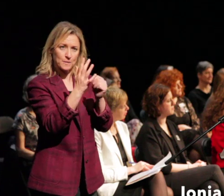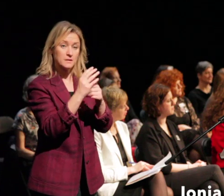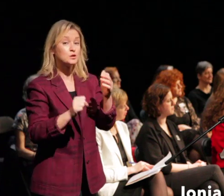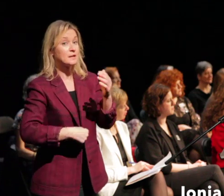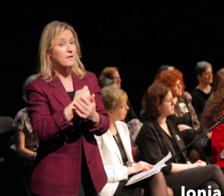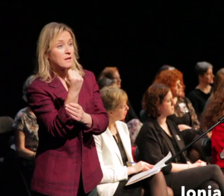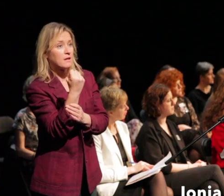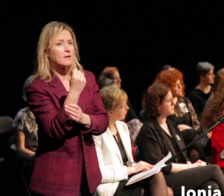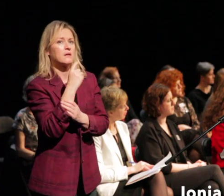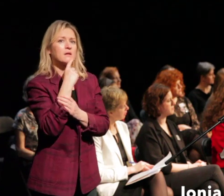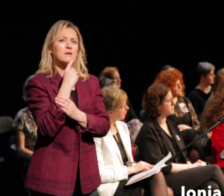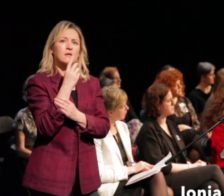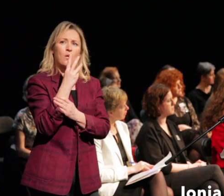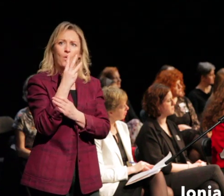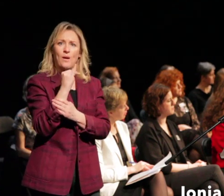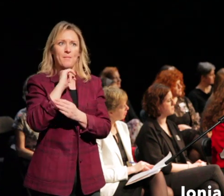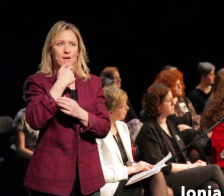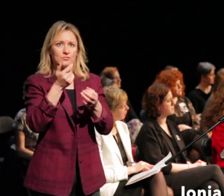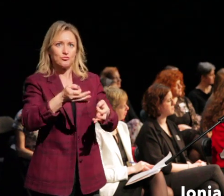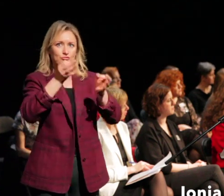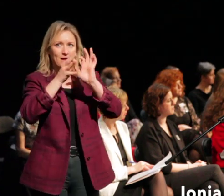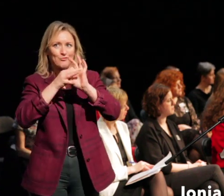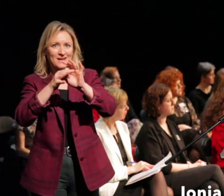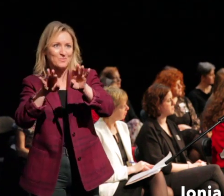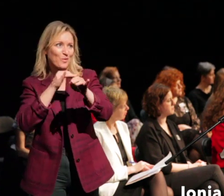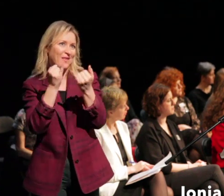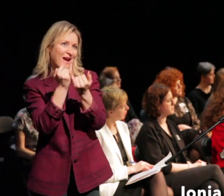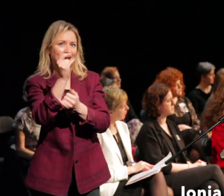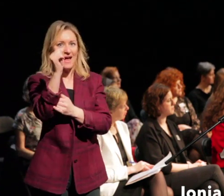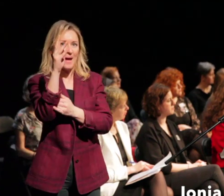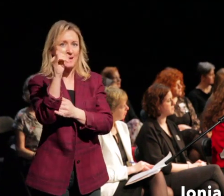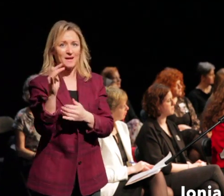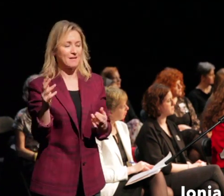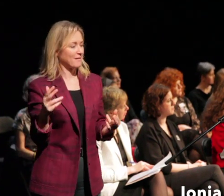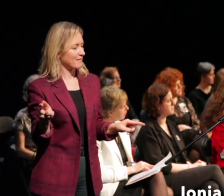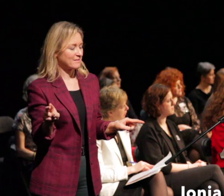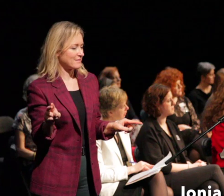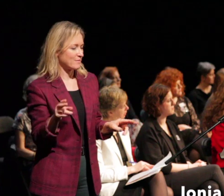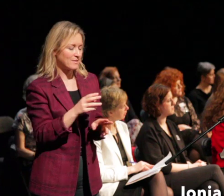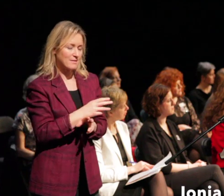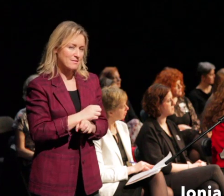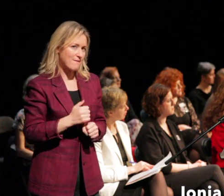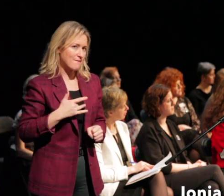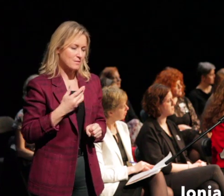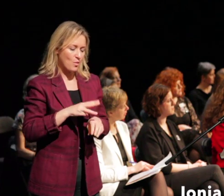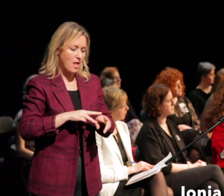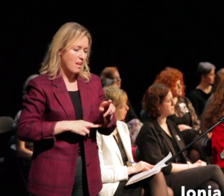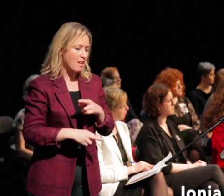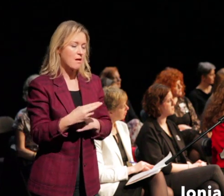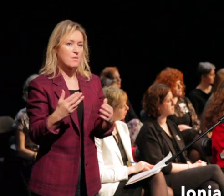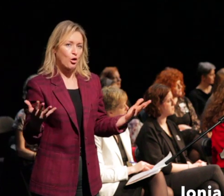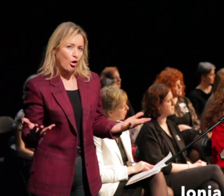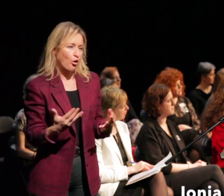of our relationship with theatrical institutions such as the Abbey. We have never felt welcomed or encouraged by the Abbey. We